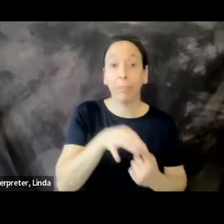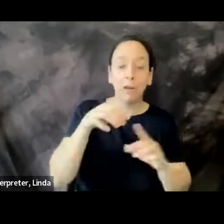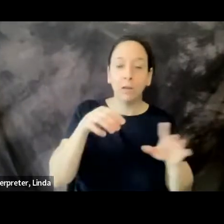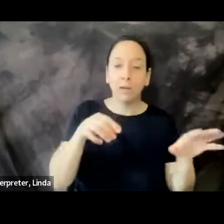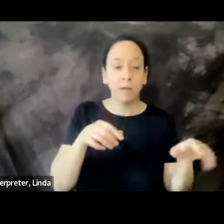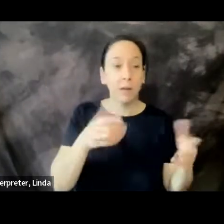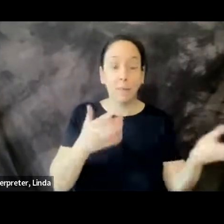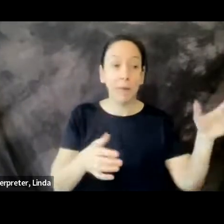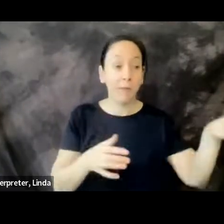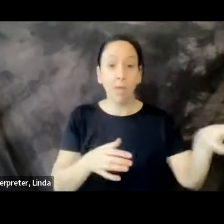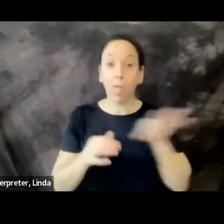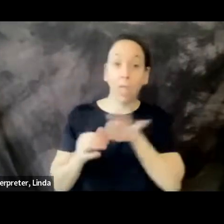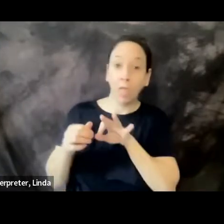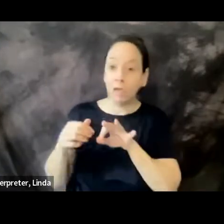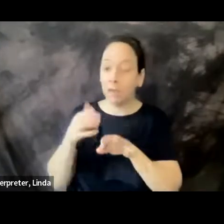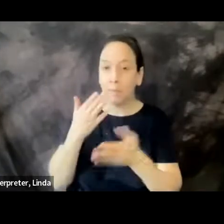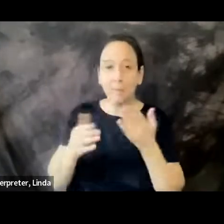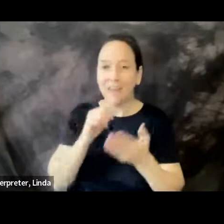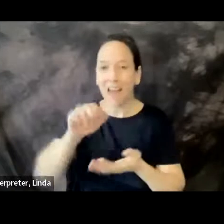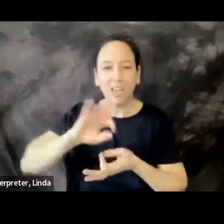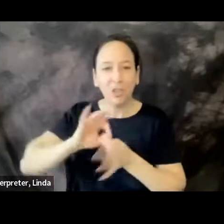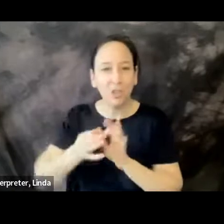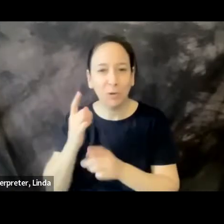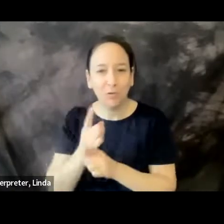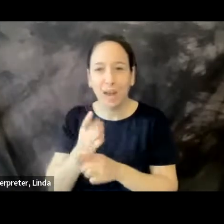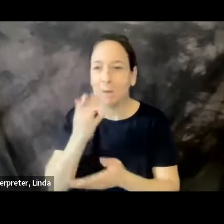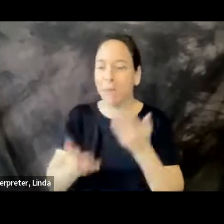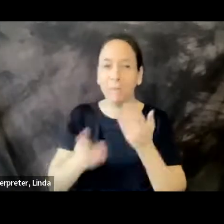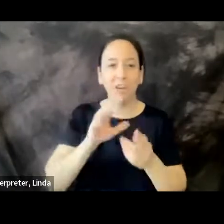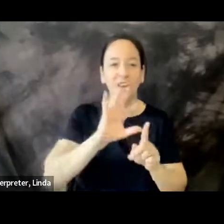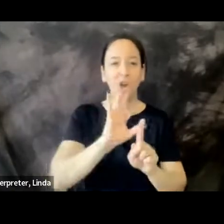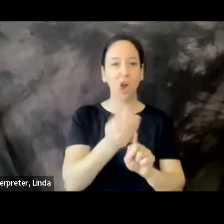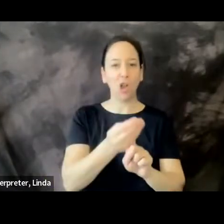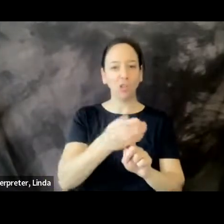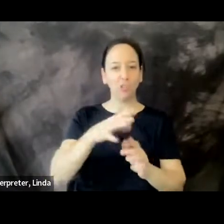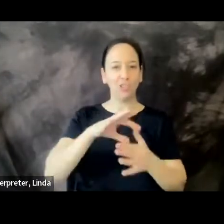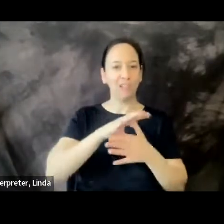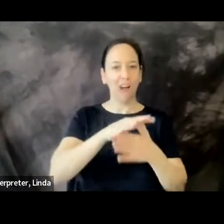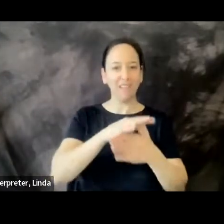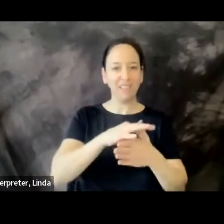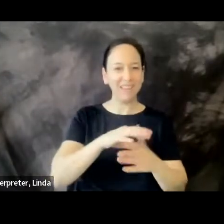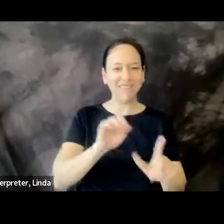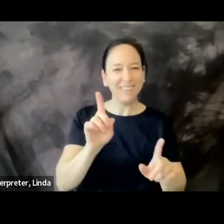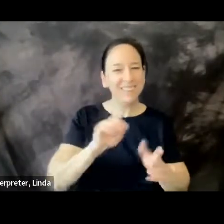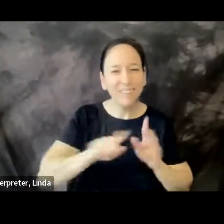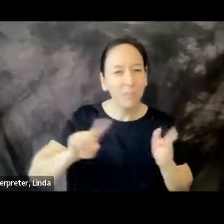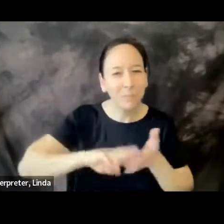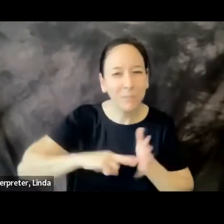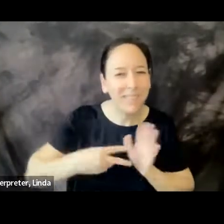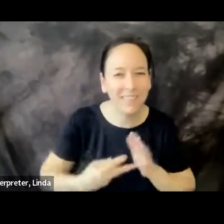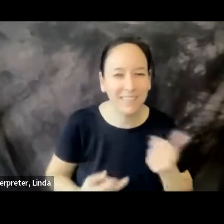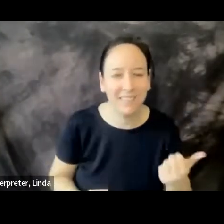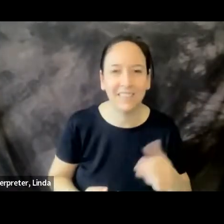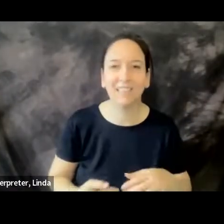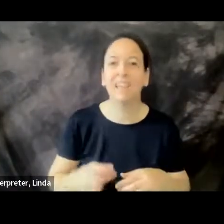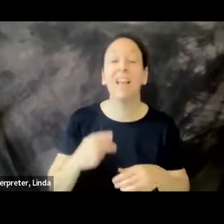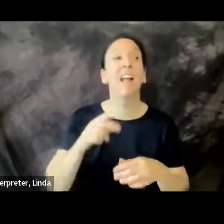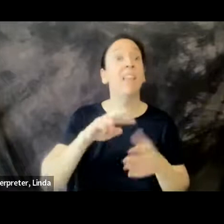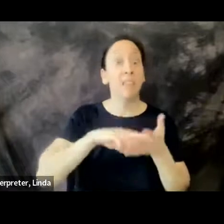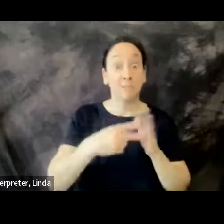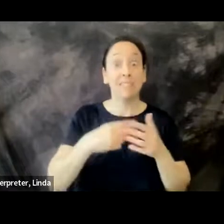interpreted, may not be understood within its cultural context, and will be more likely to lead to adverse